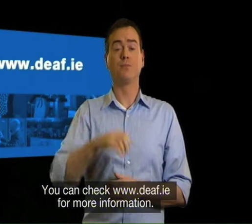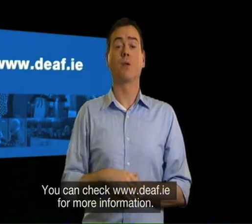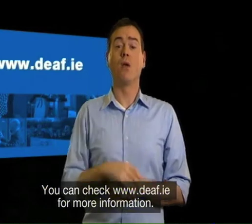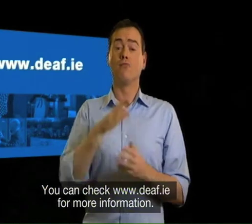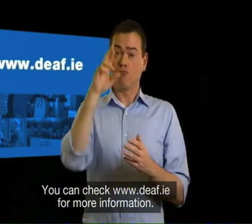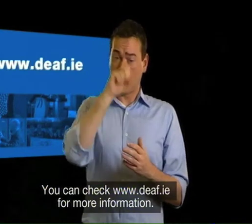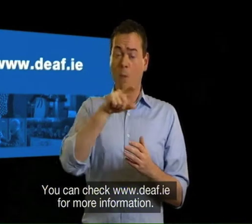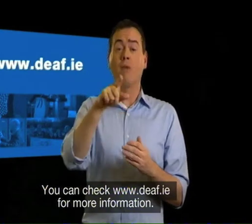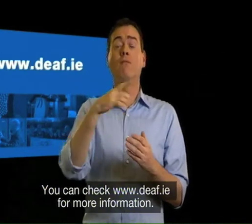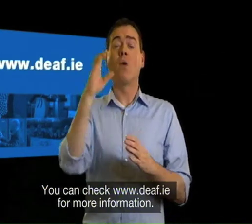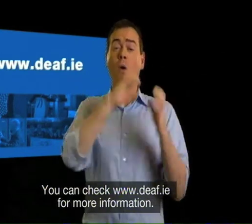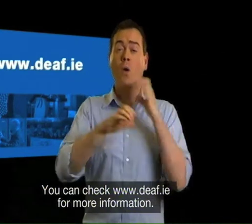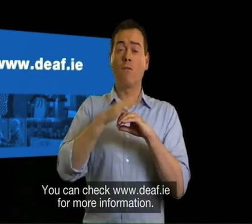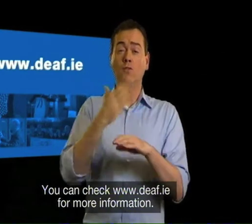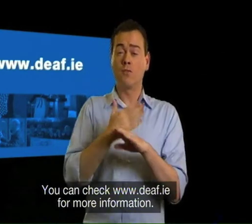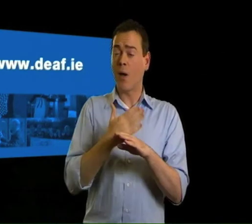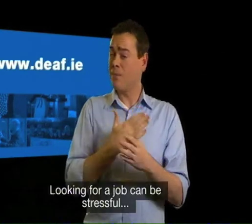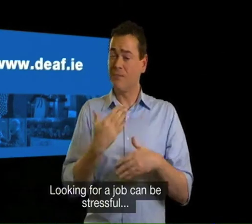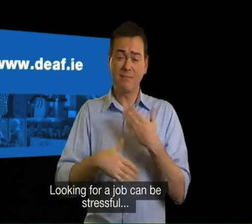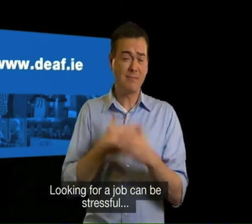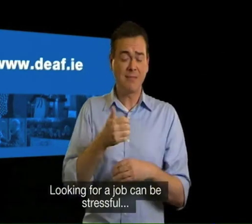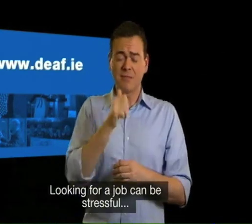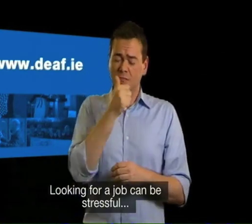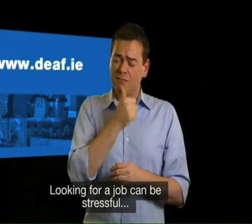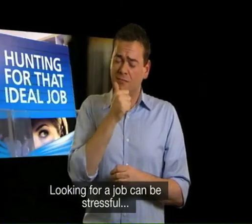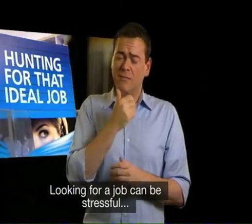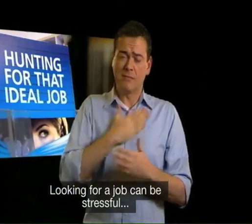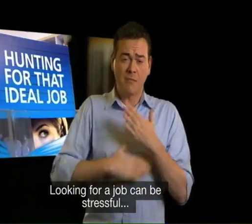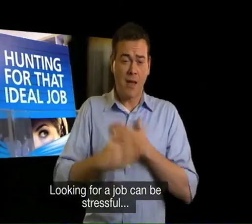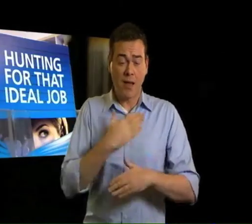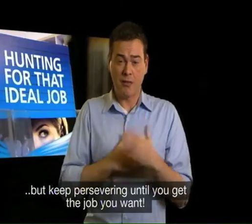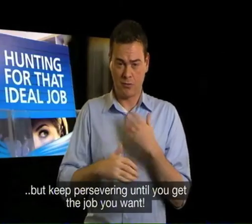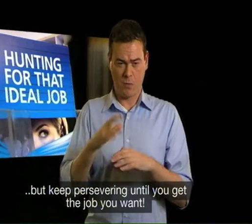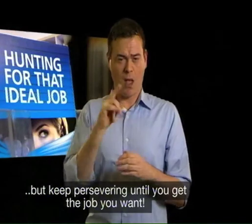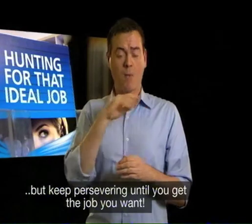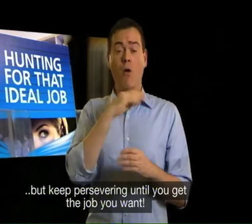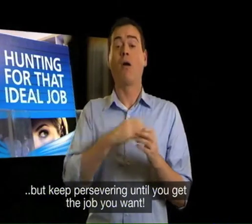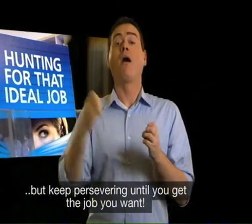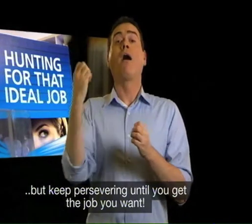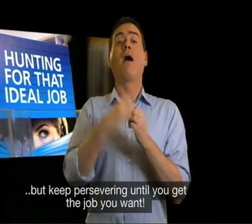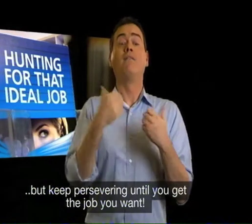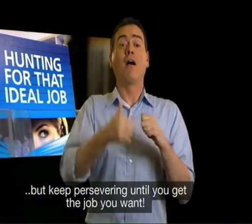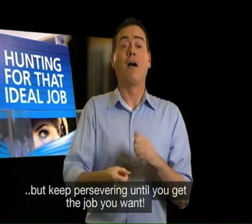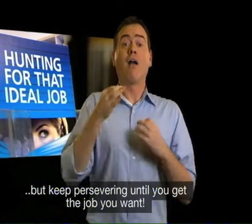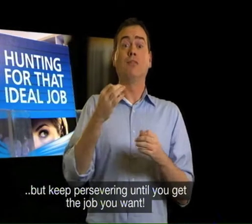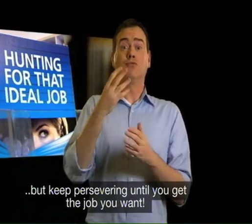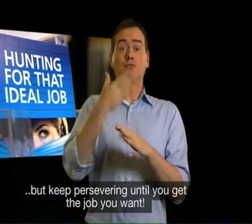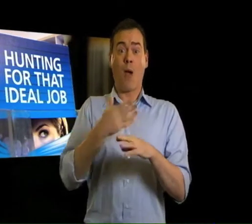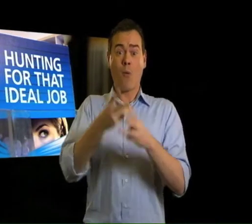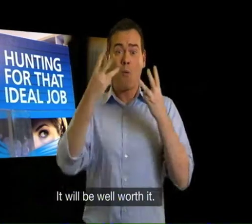www.def.ie for more information. Looking for a job can be stressful, but keep persevering until you get the job you want. It'll be